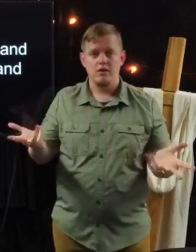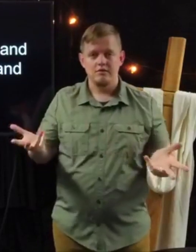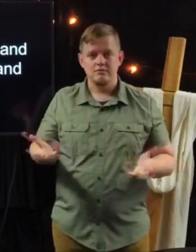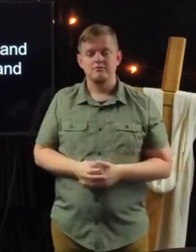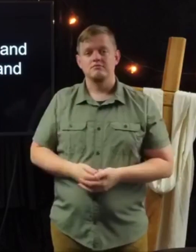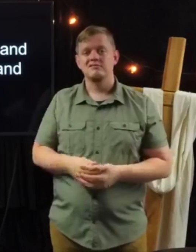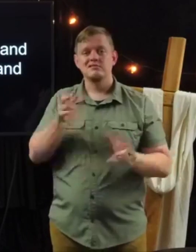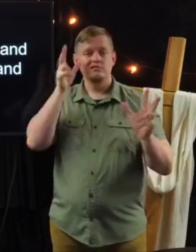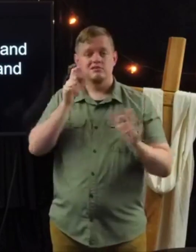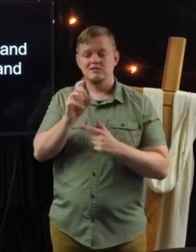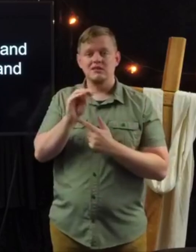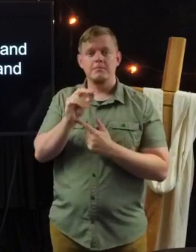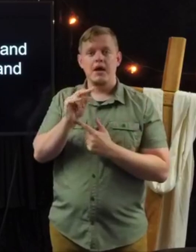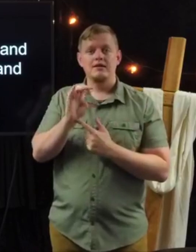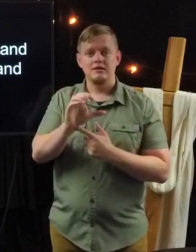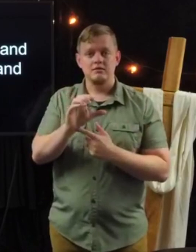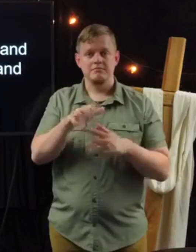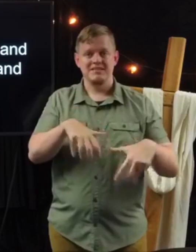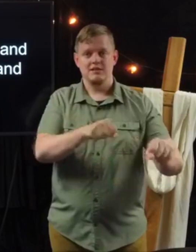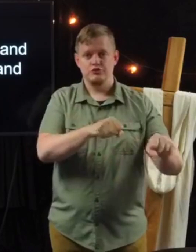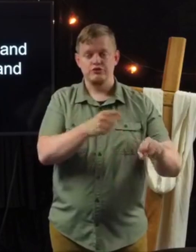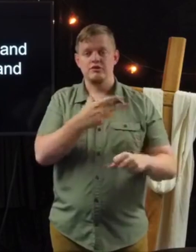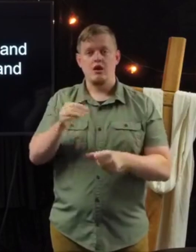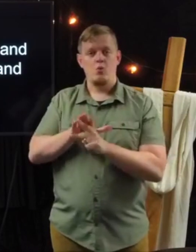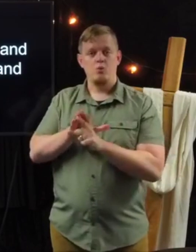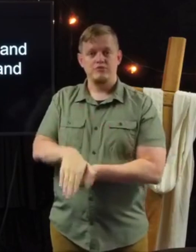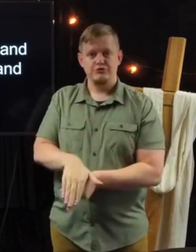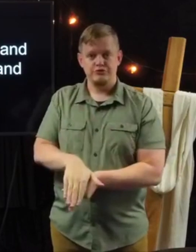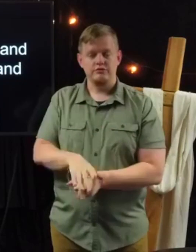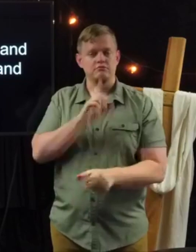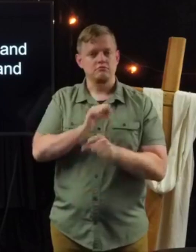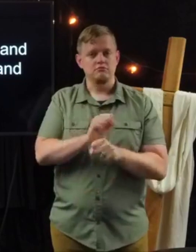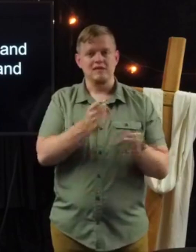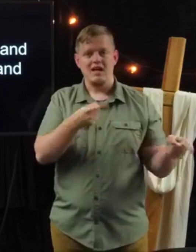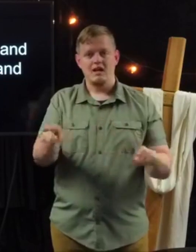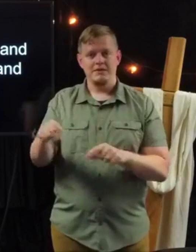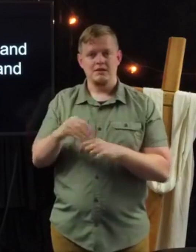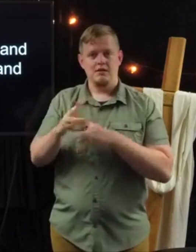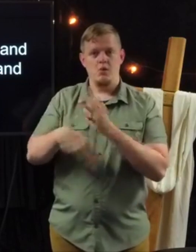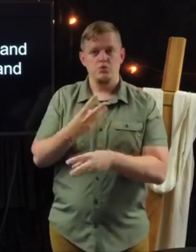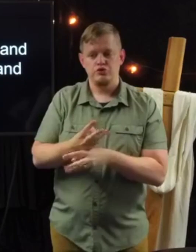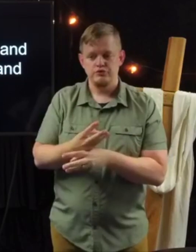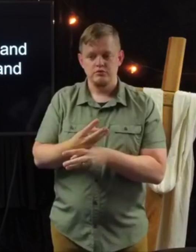To summarize, the point is that demonic possession and oppression are real. They happen in the